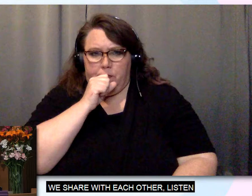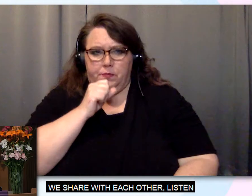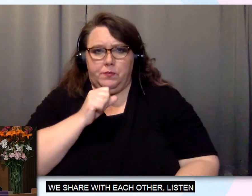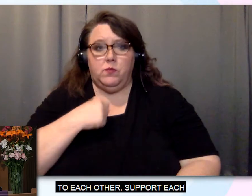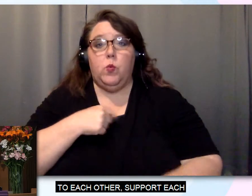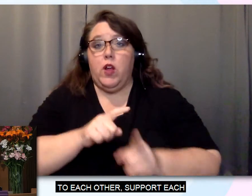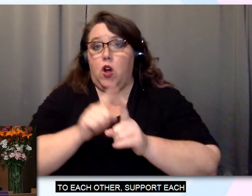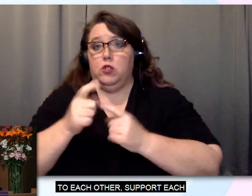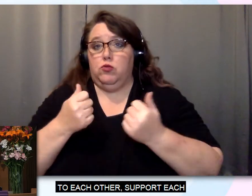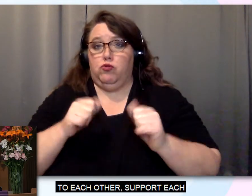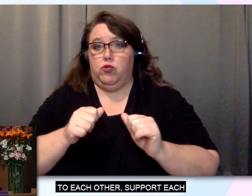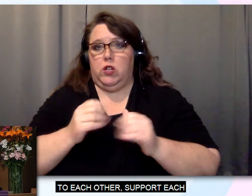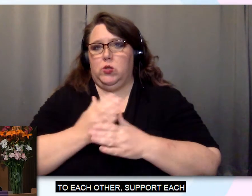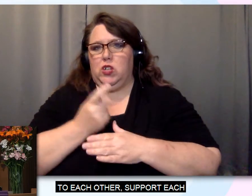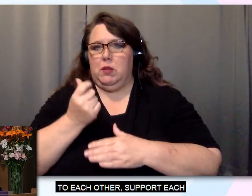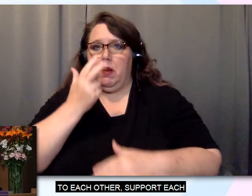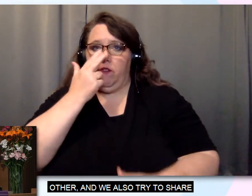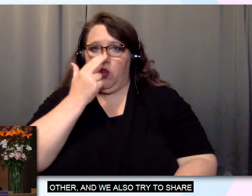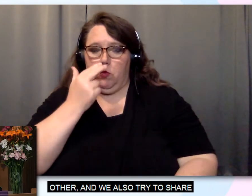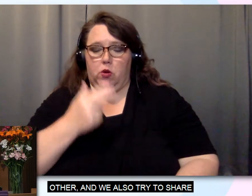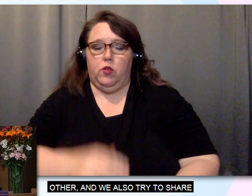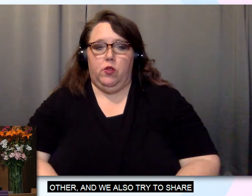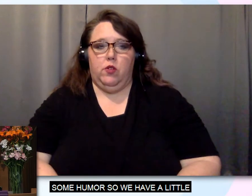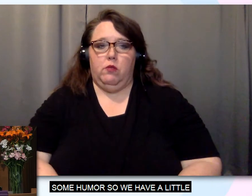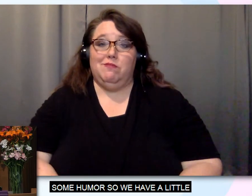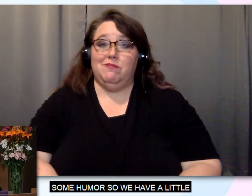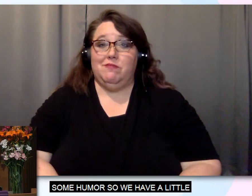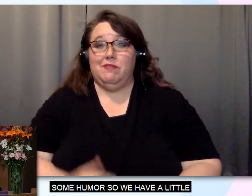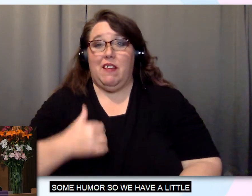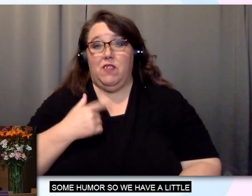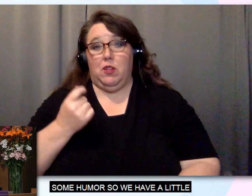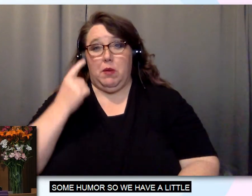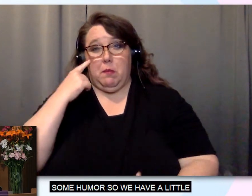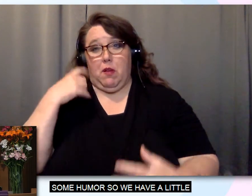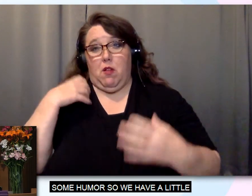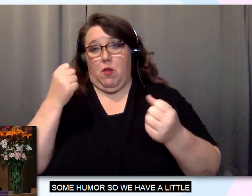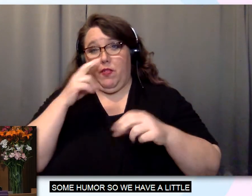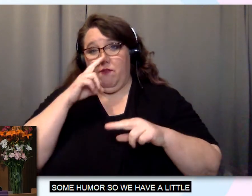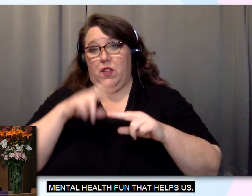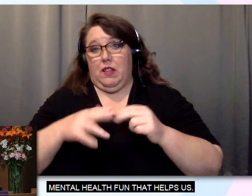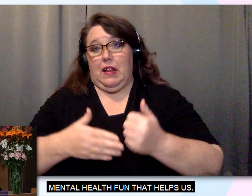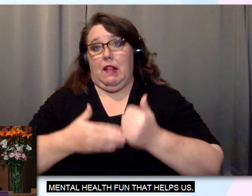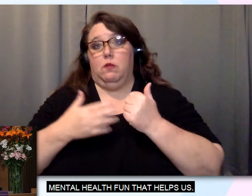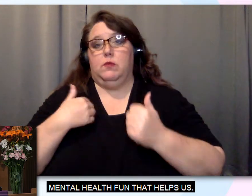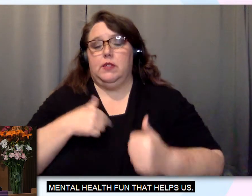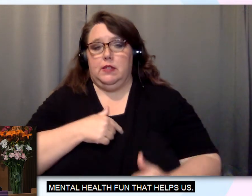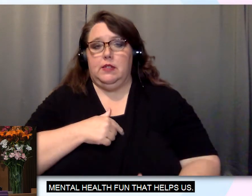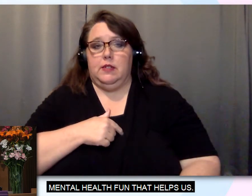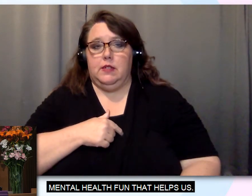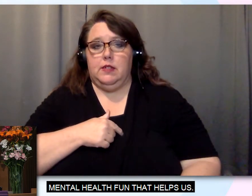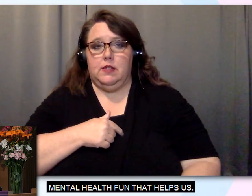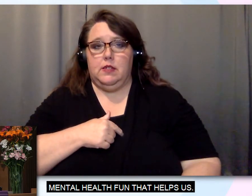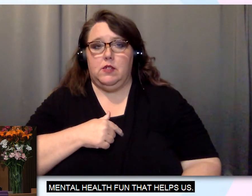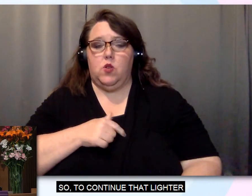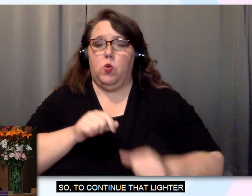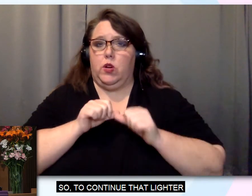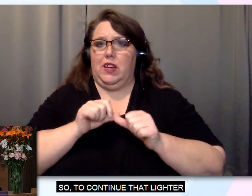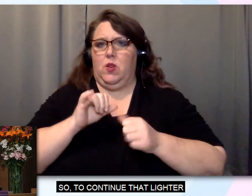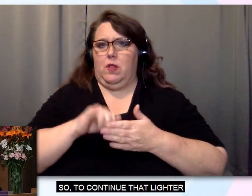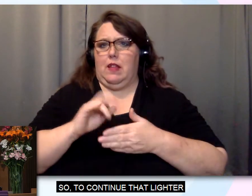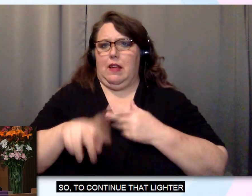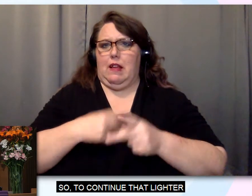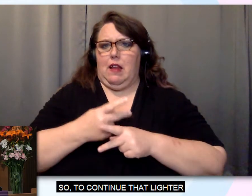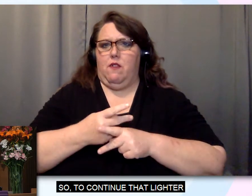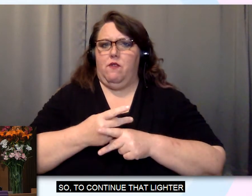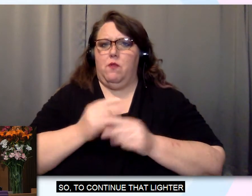each other, and we also try to share some humor, you know, so we have a little mental health fun that helps us. So